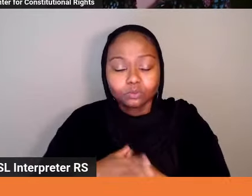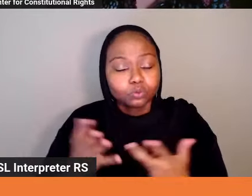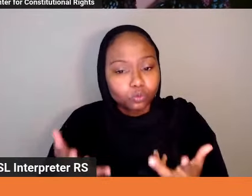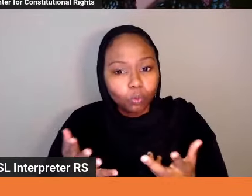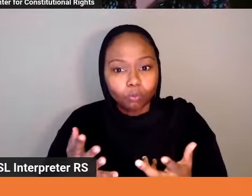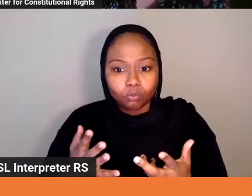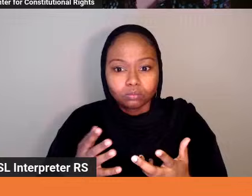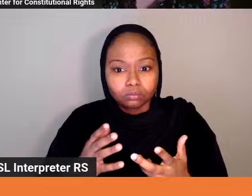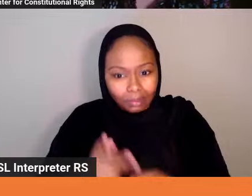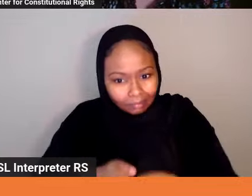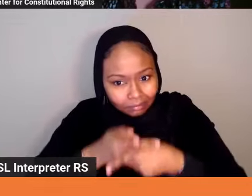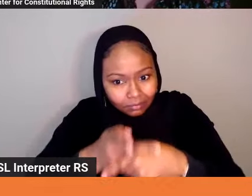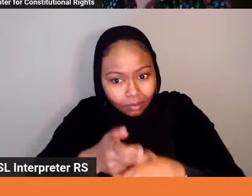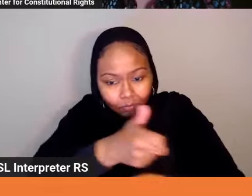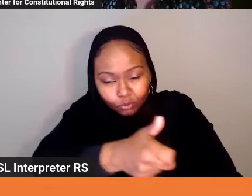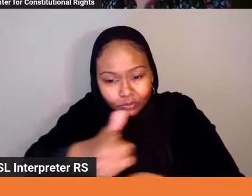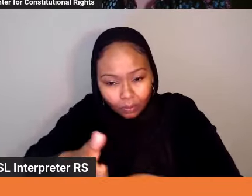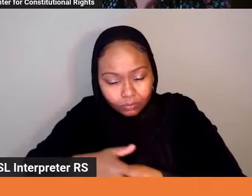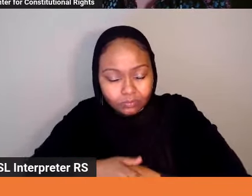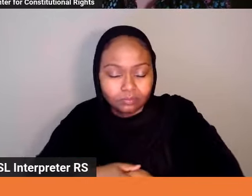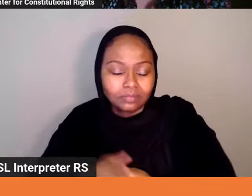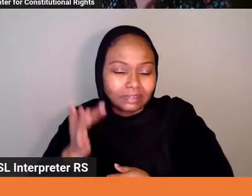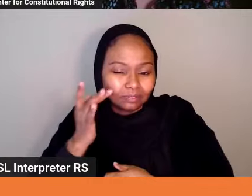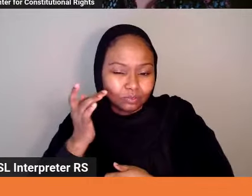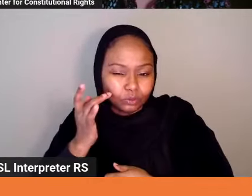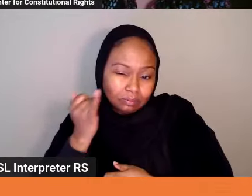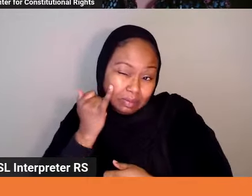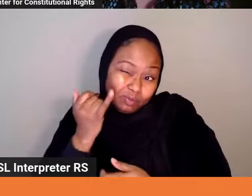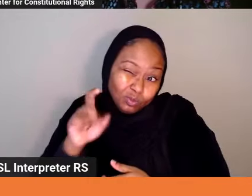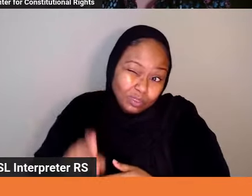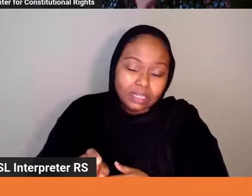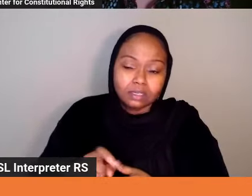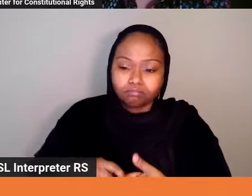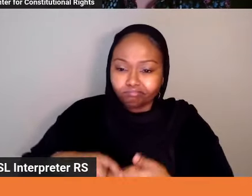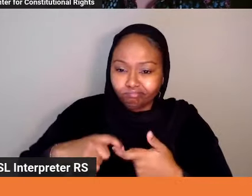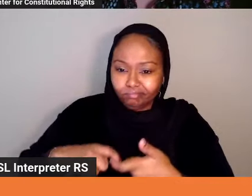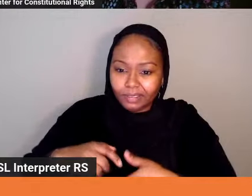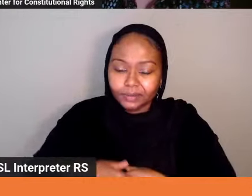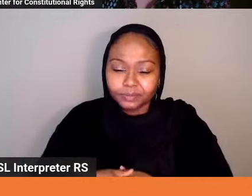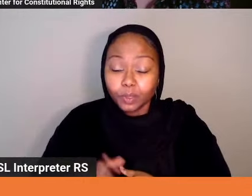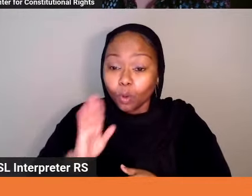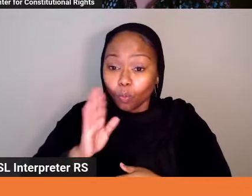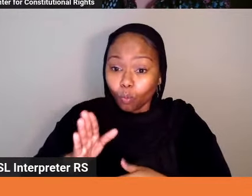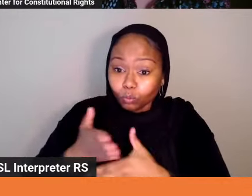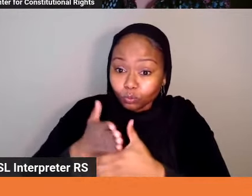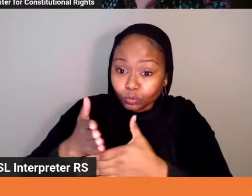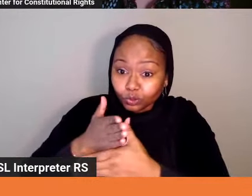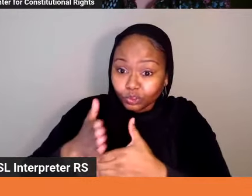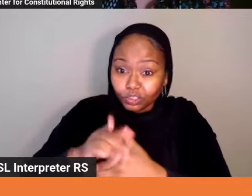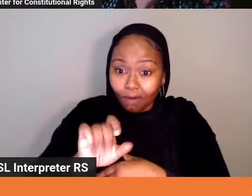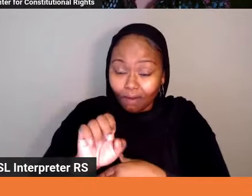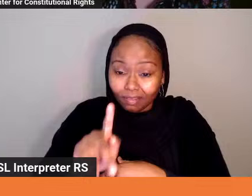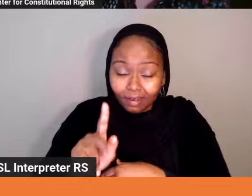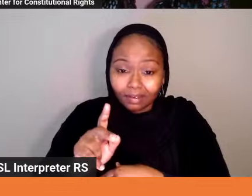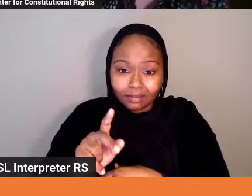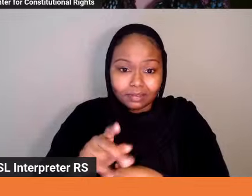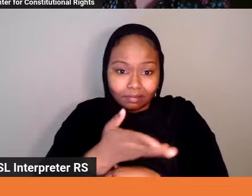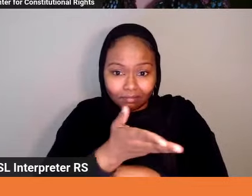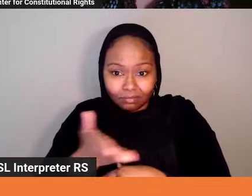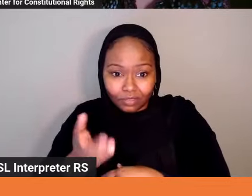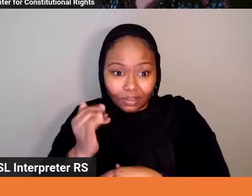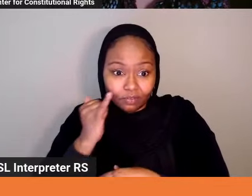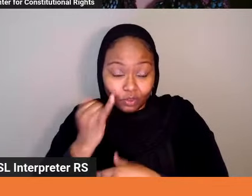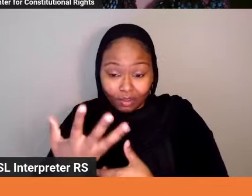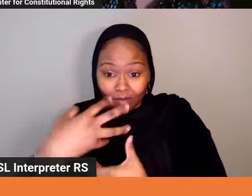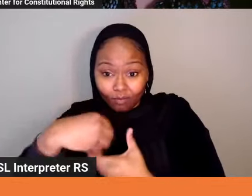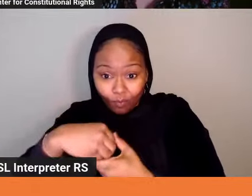at the same link. We will share links on the screen to resources and ways to get involved throughout the event. Please